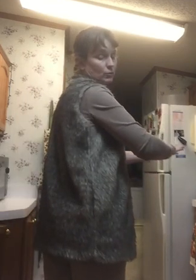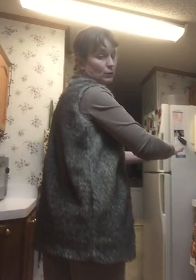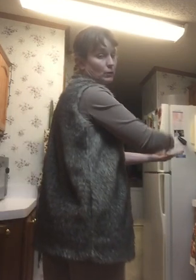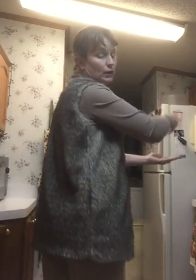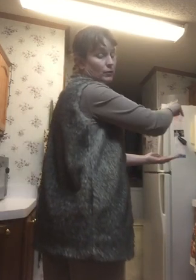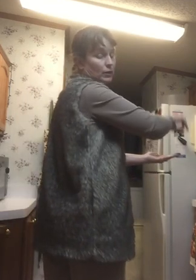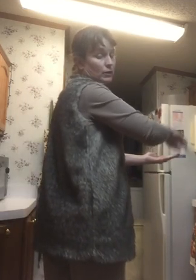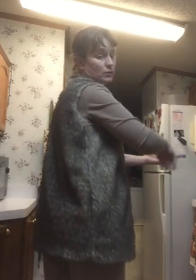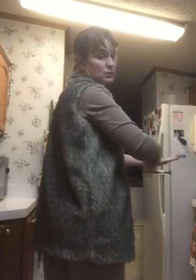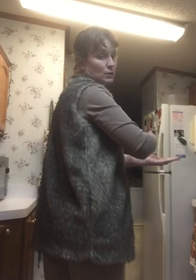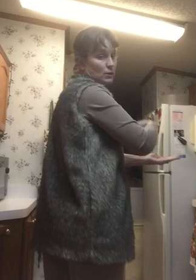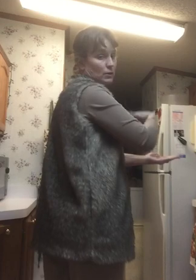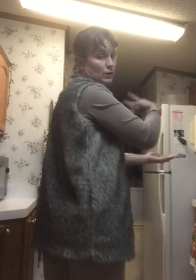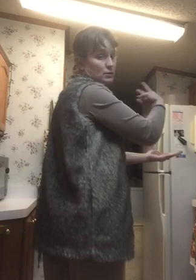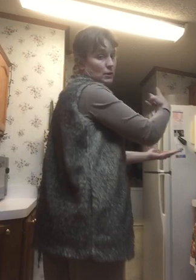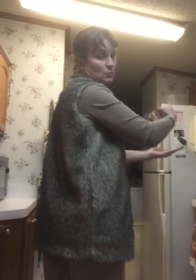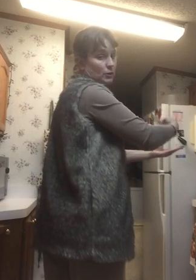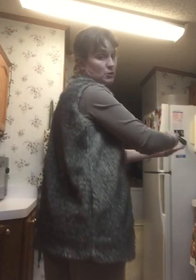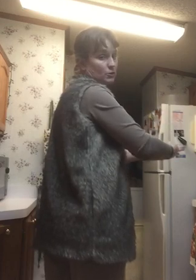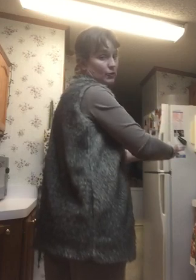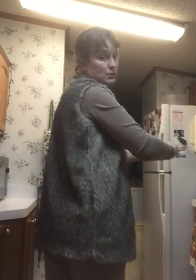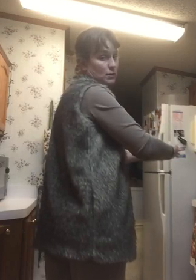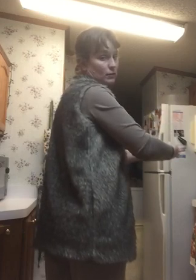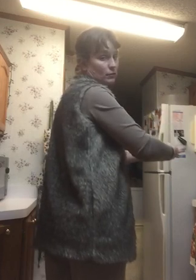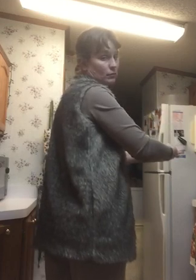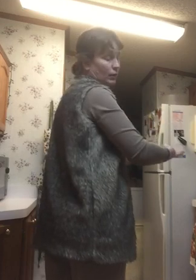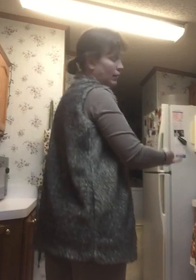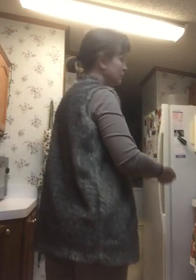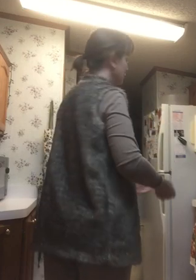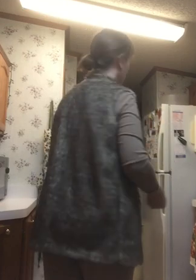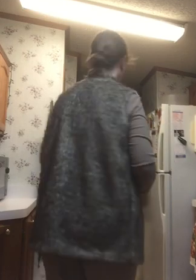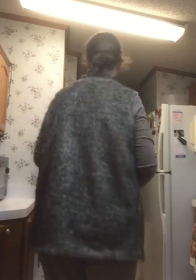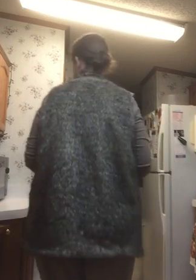I'm kind of in the same direction you're facing, okay?